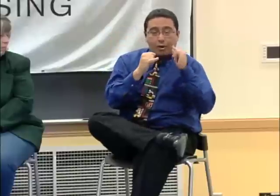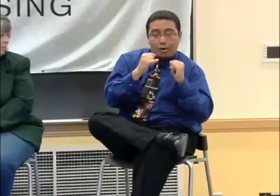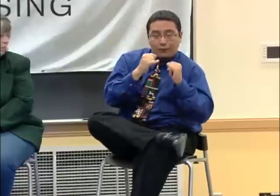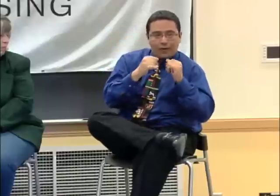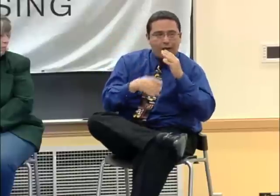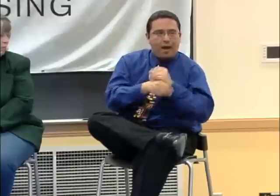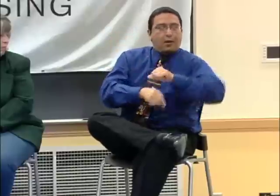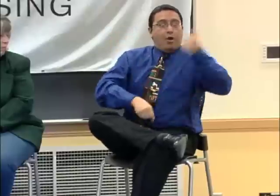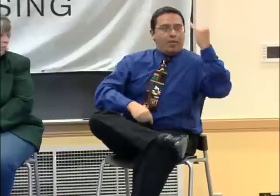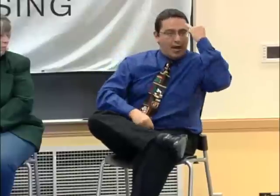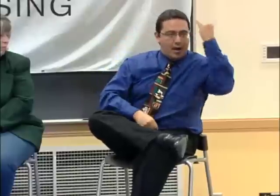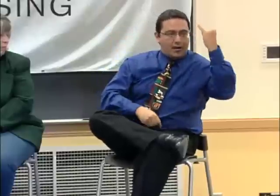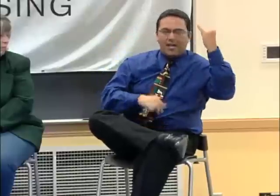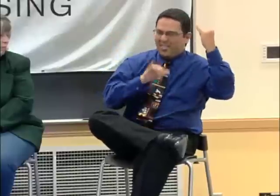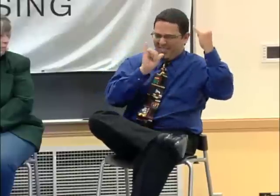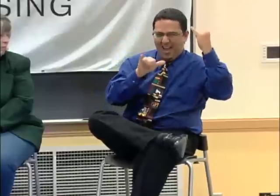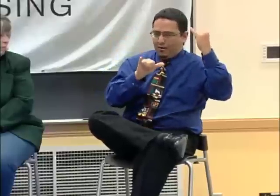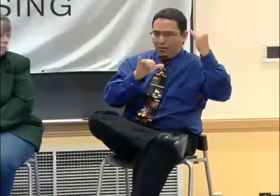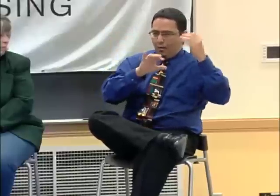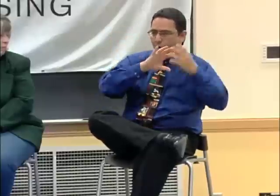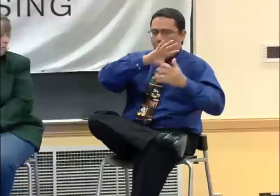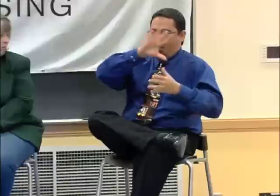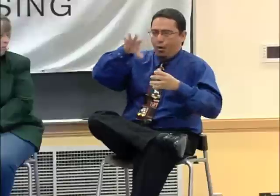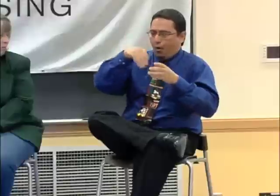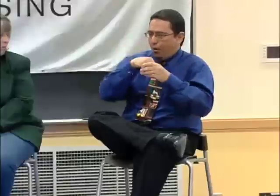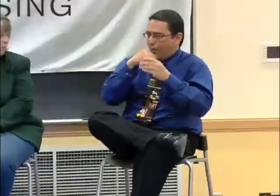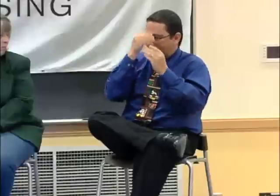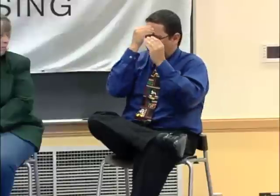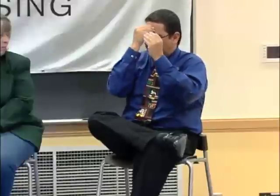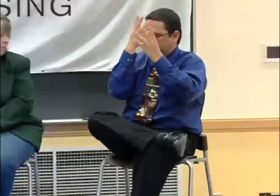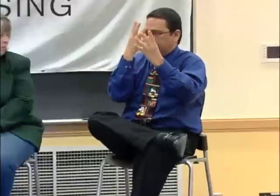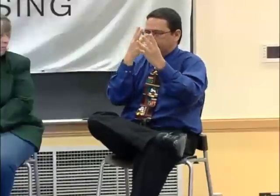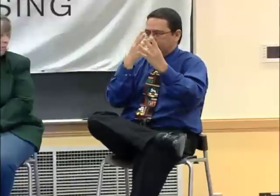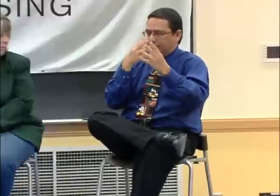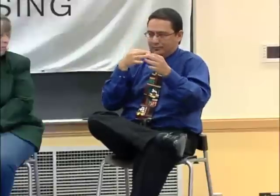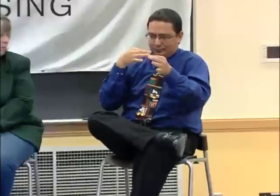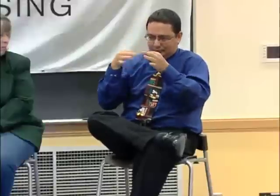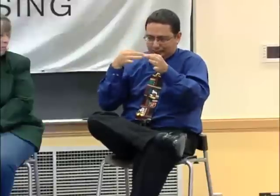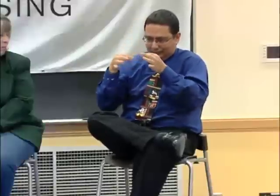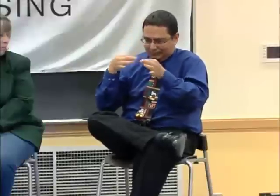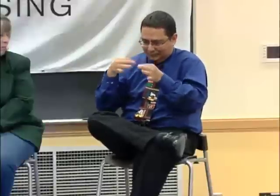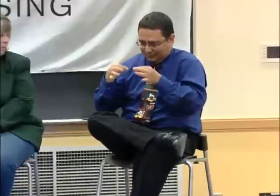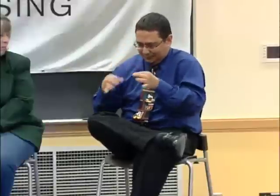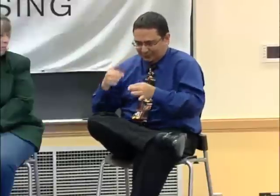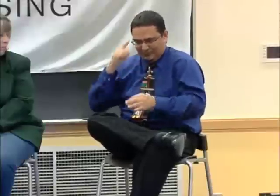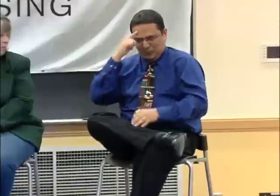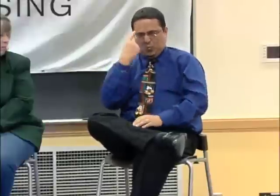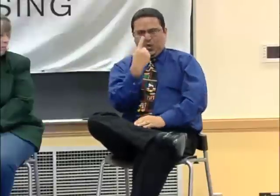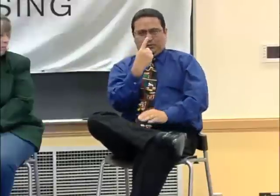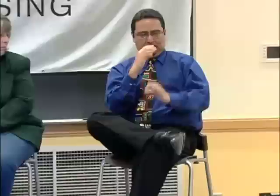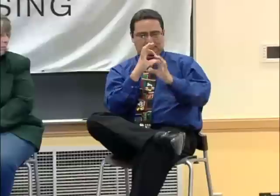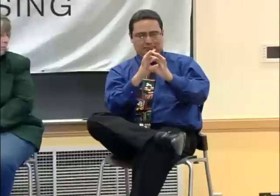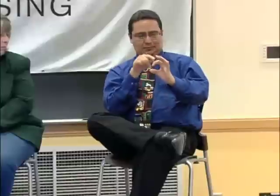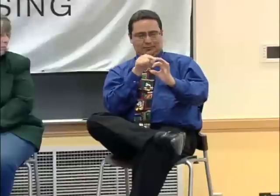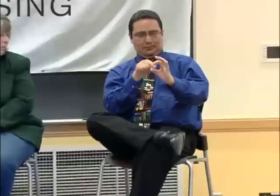ideas. You add a line this way, it's another idea. That is a lot of information to be able to describe in